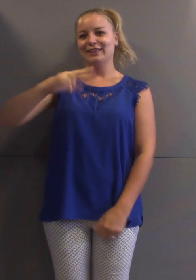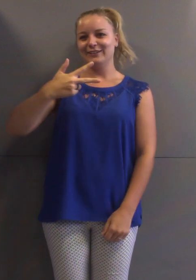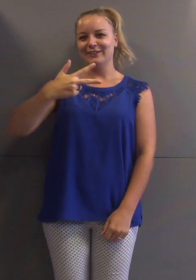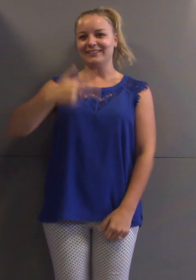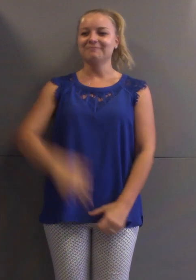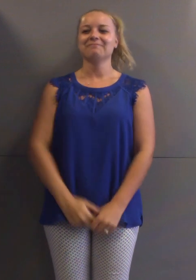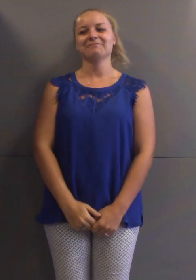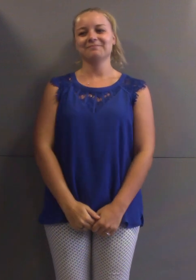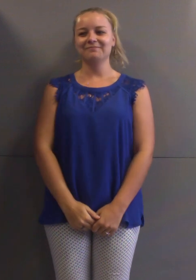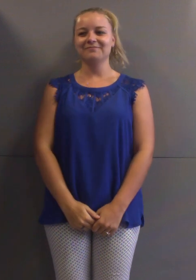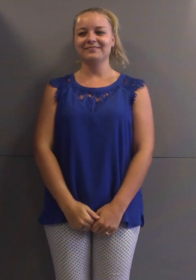Third,